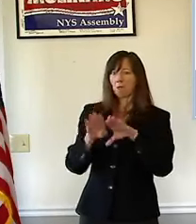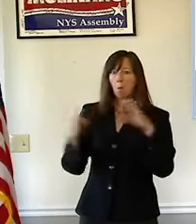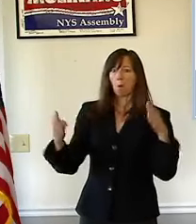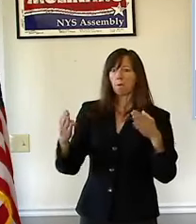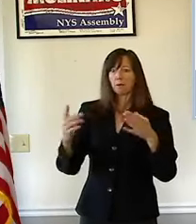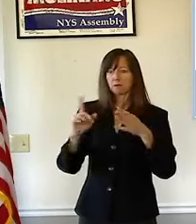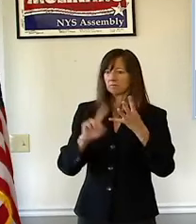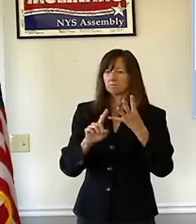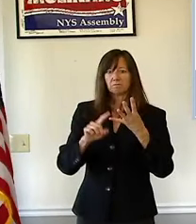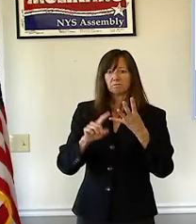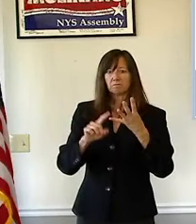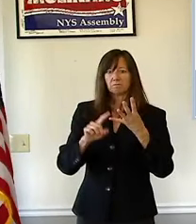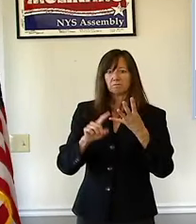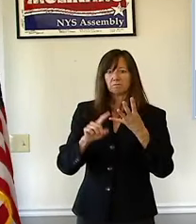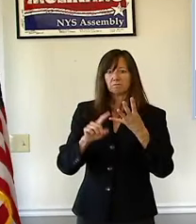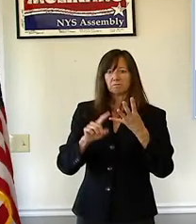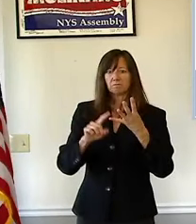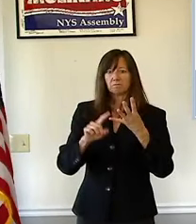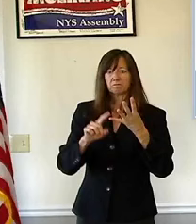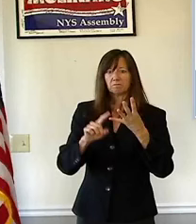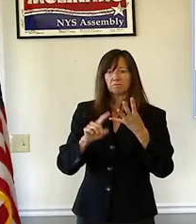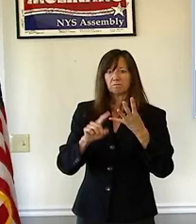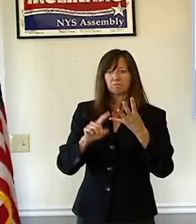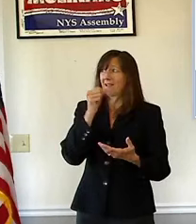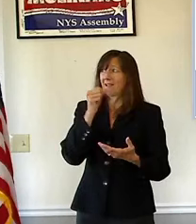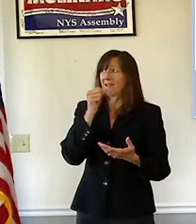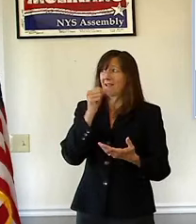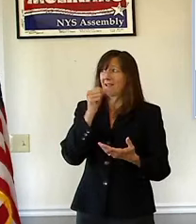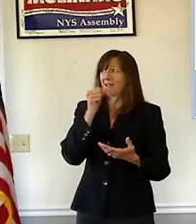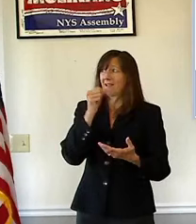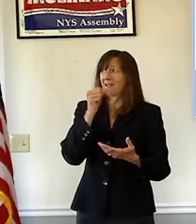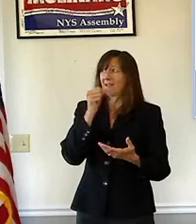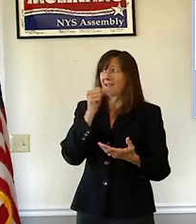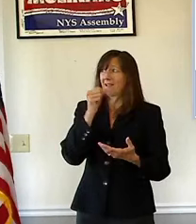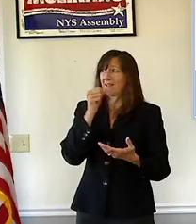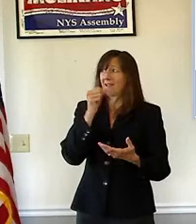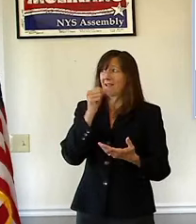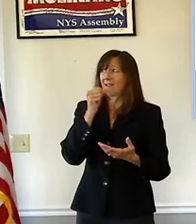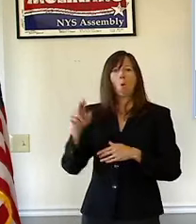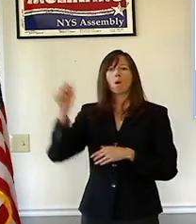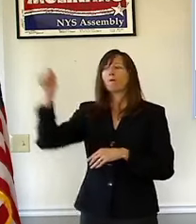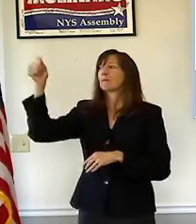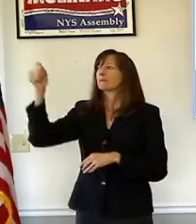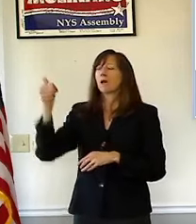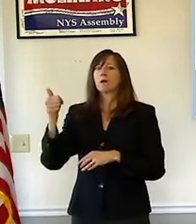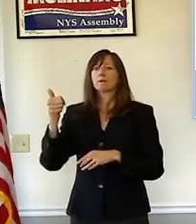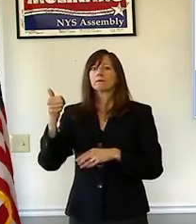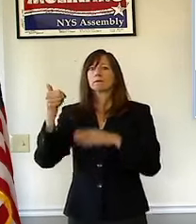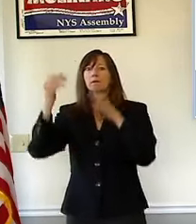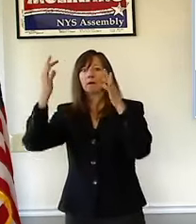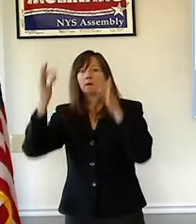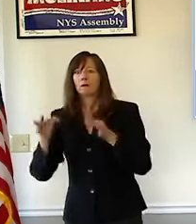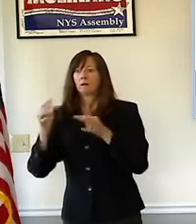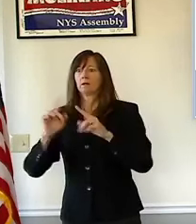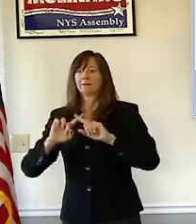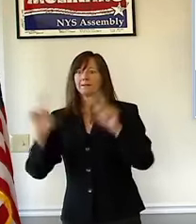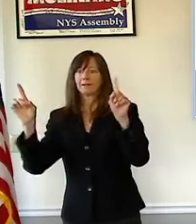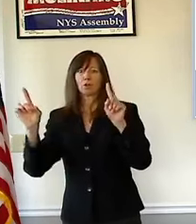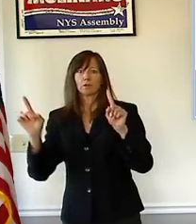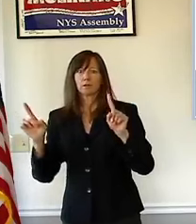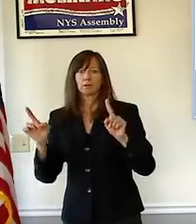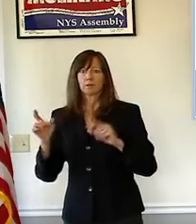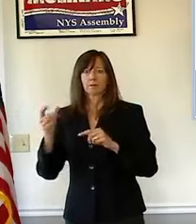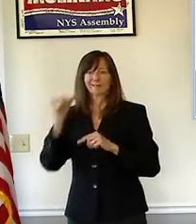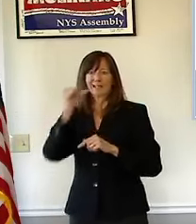us, or they made a decision based on some new data as early as yesterday. In